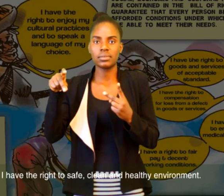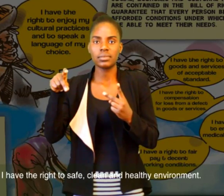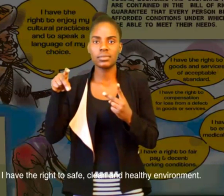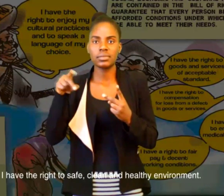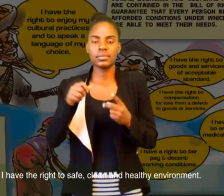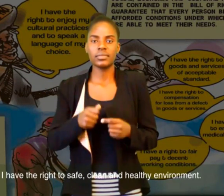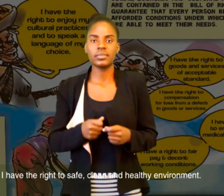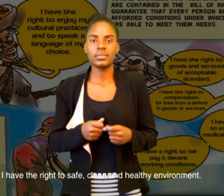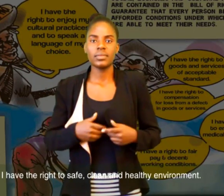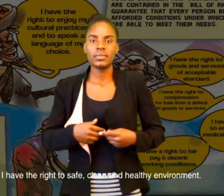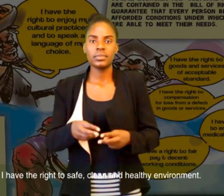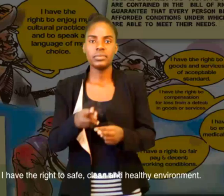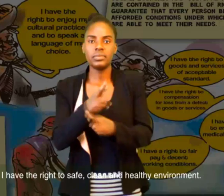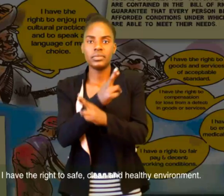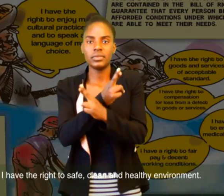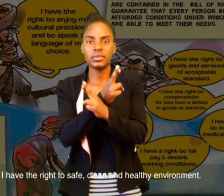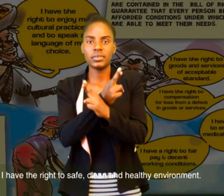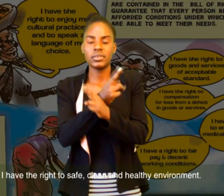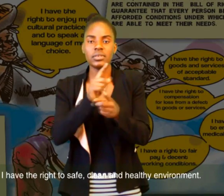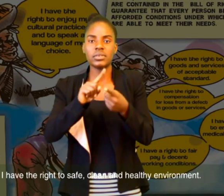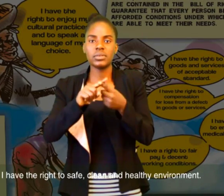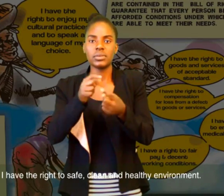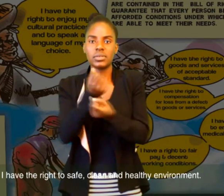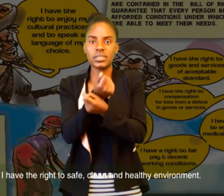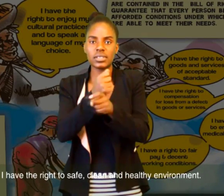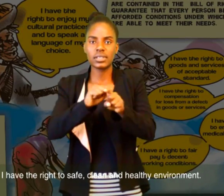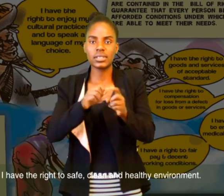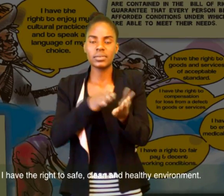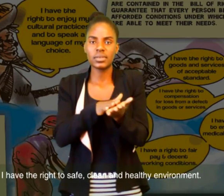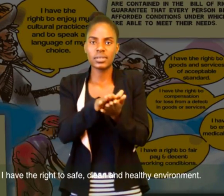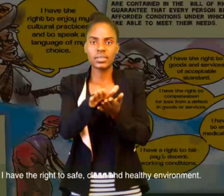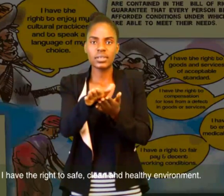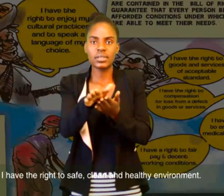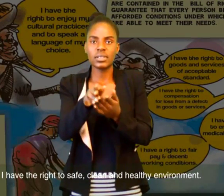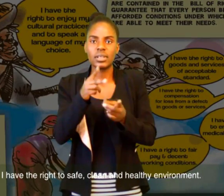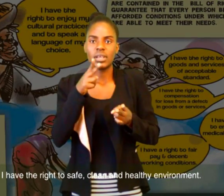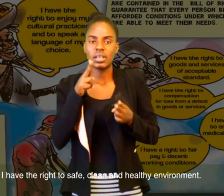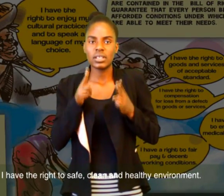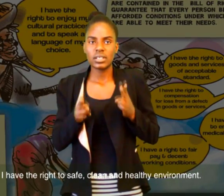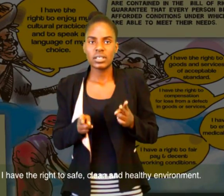I have the right to safe, clean and healthy environment.